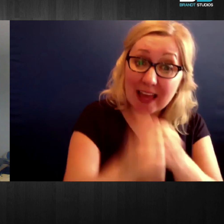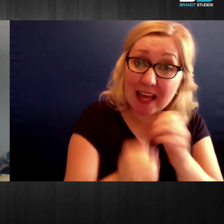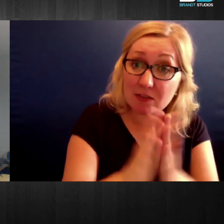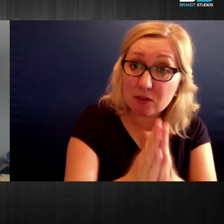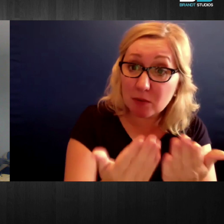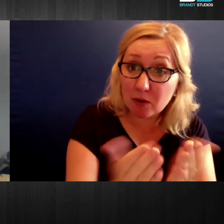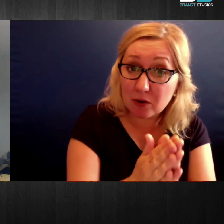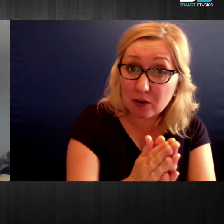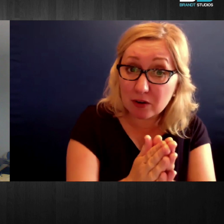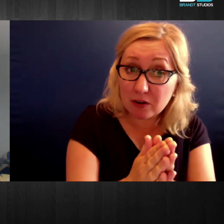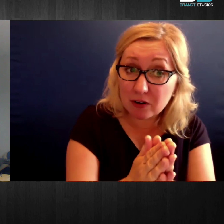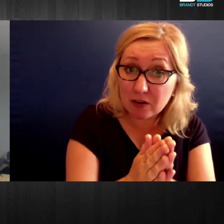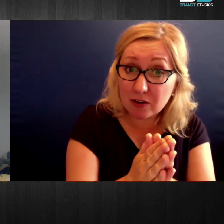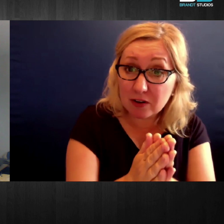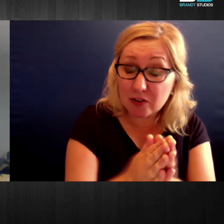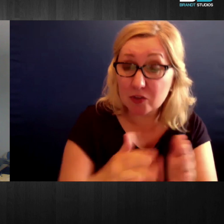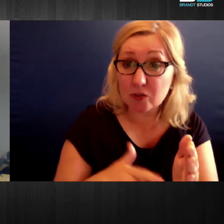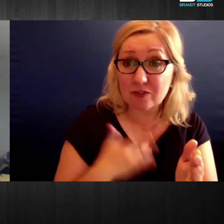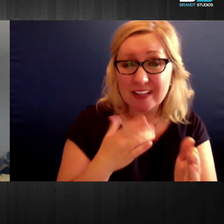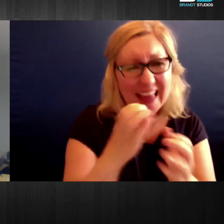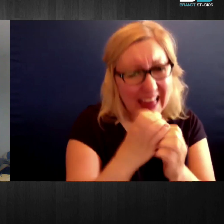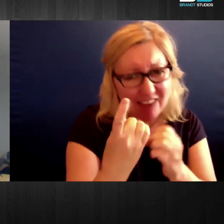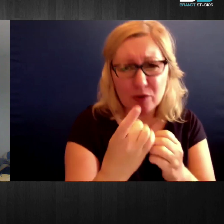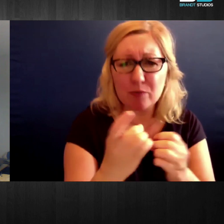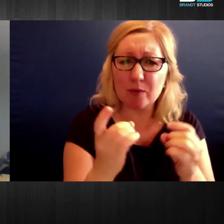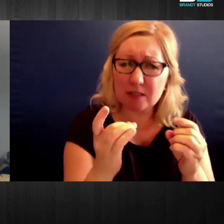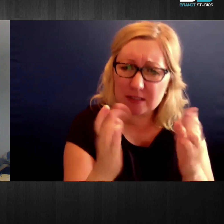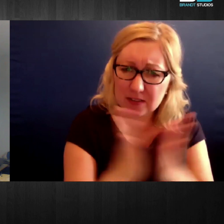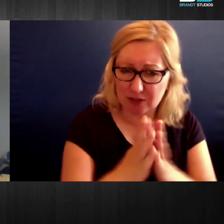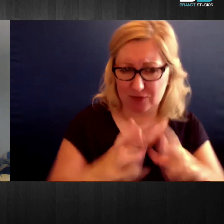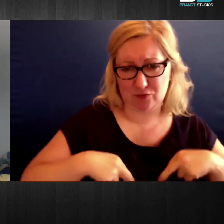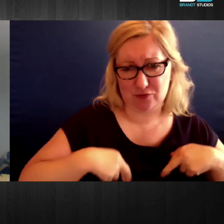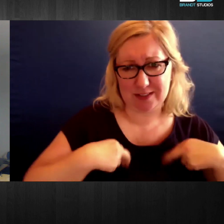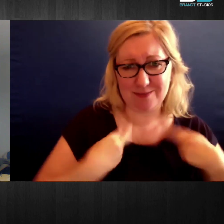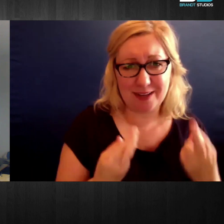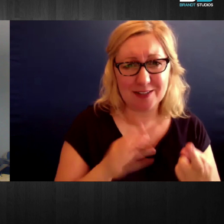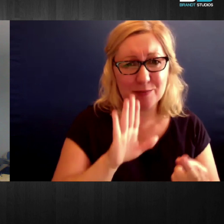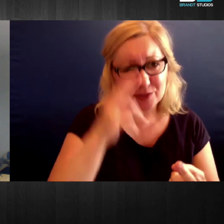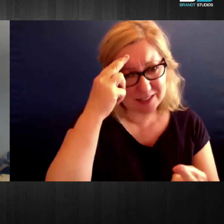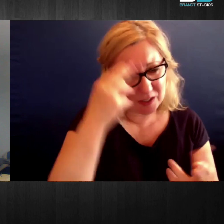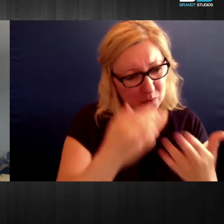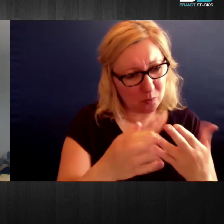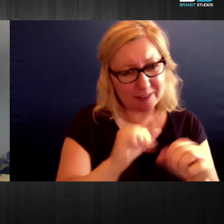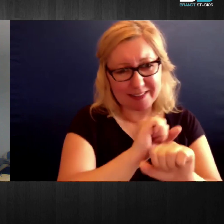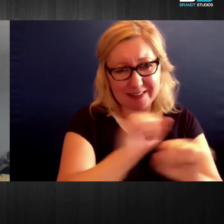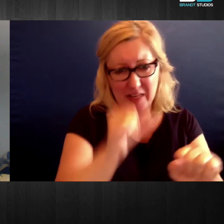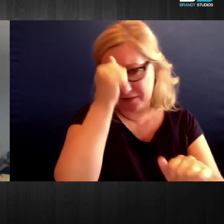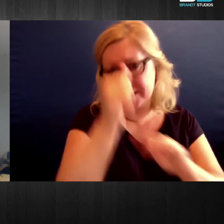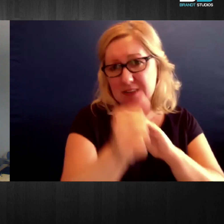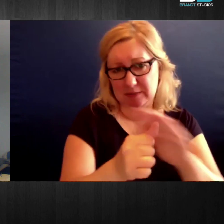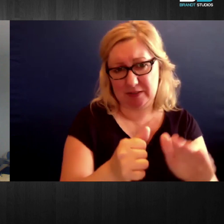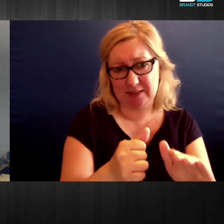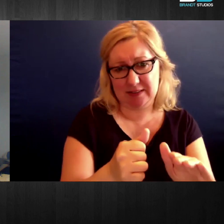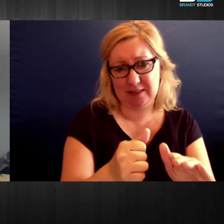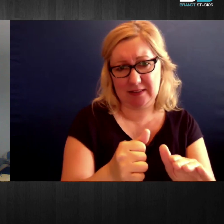everyone deserves the respect to understand what they went through, and that even those who are at the height,